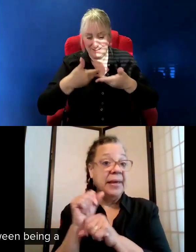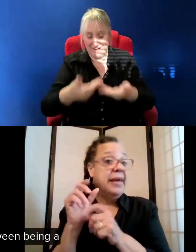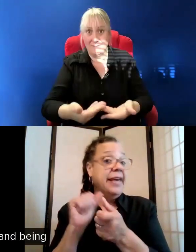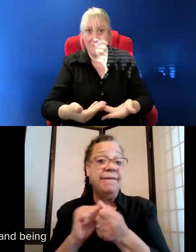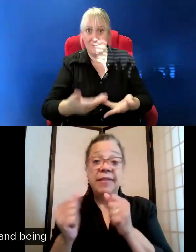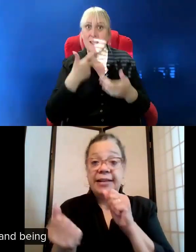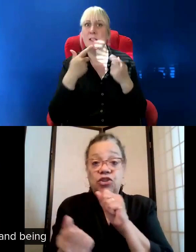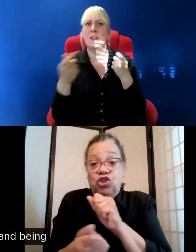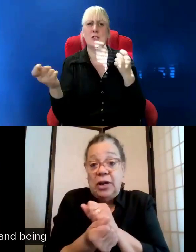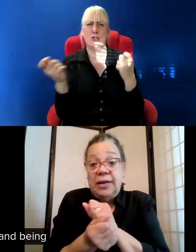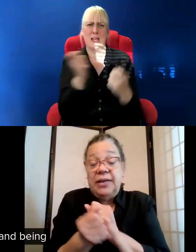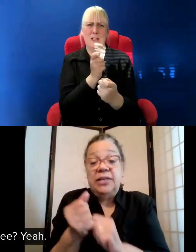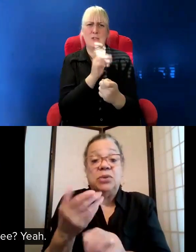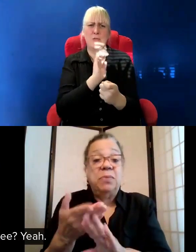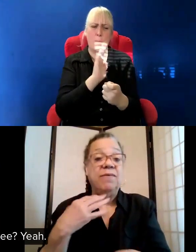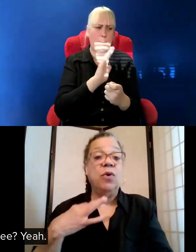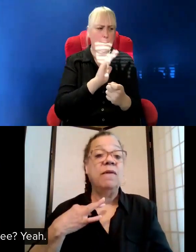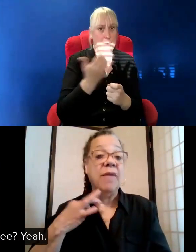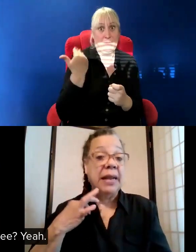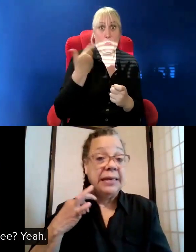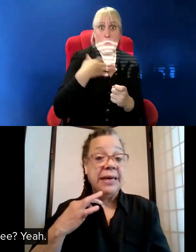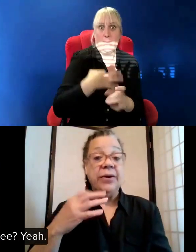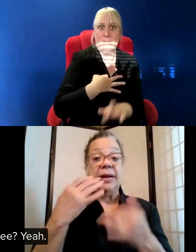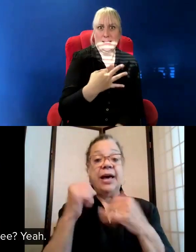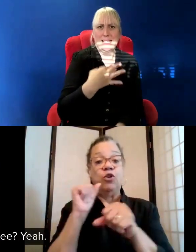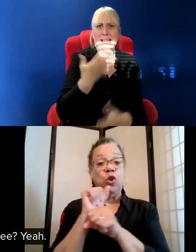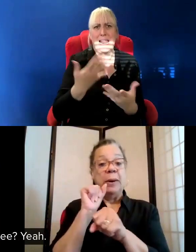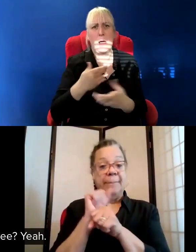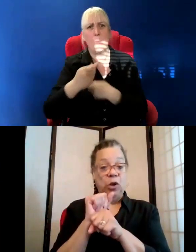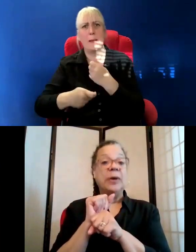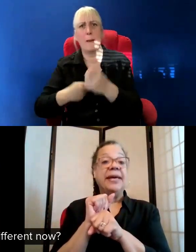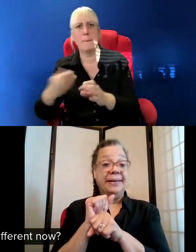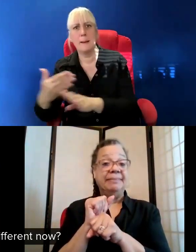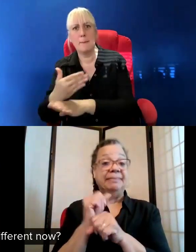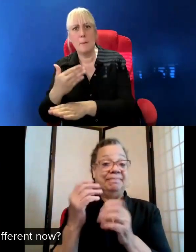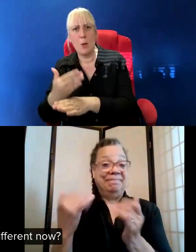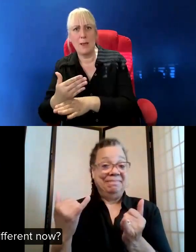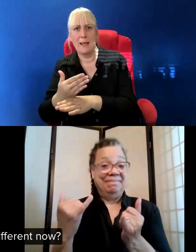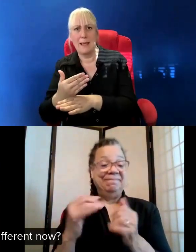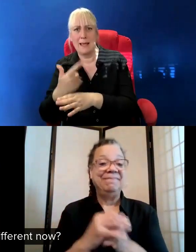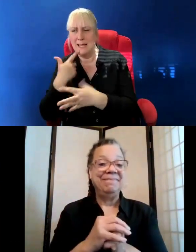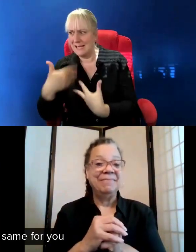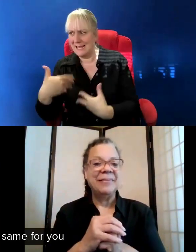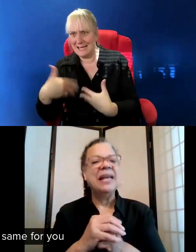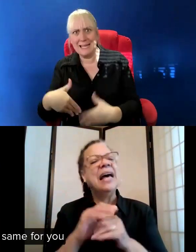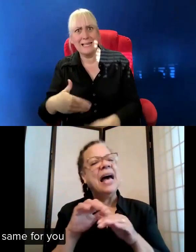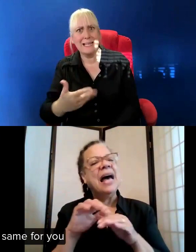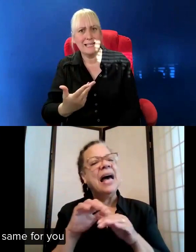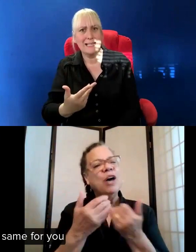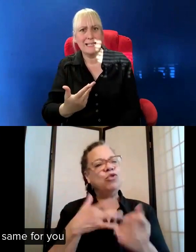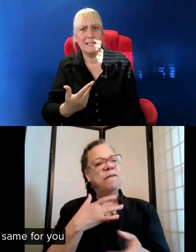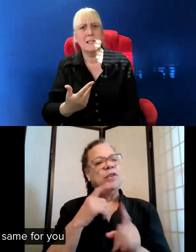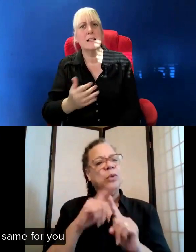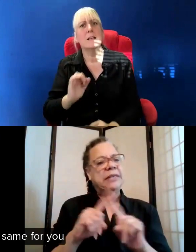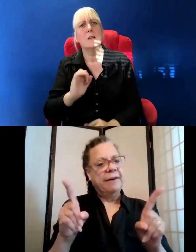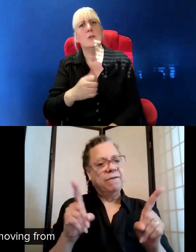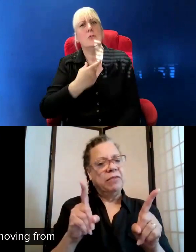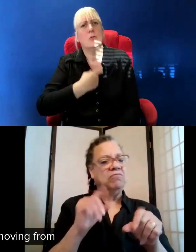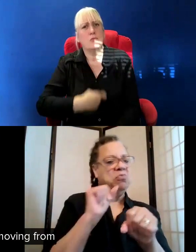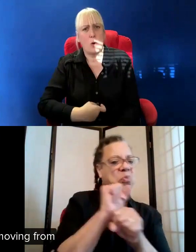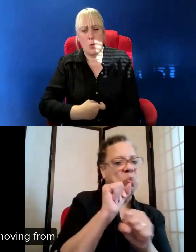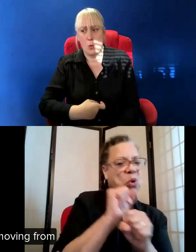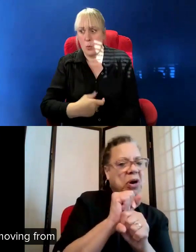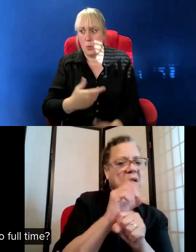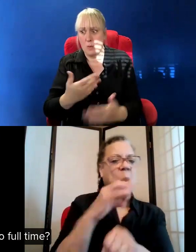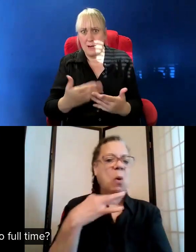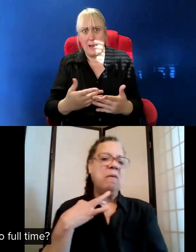between being a volunteer and being an employee. Yeah. How is that different now? Is the role the same for you in terms